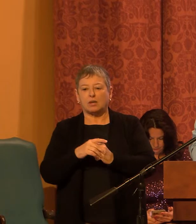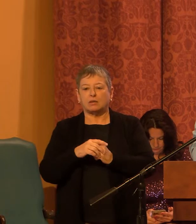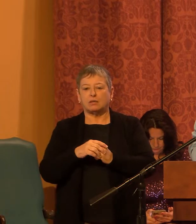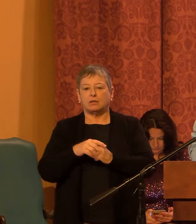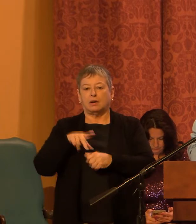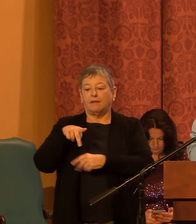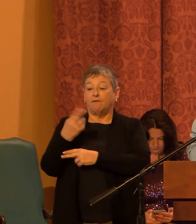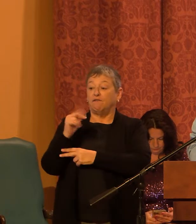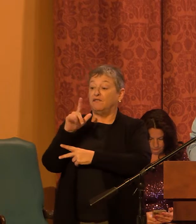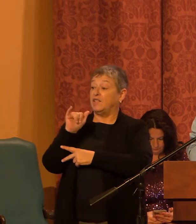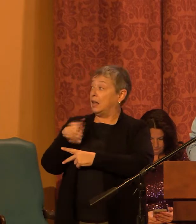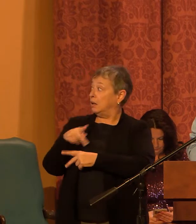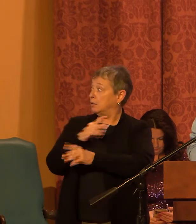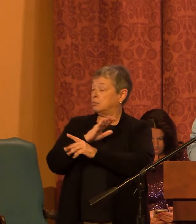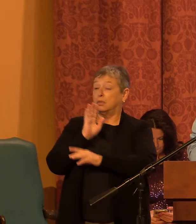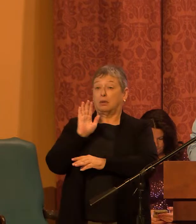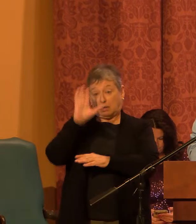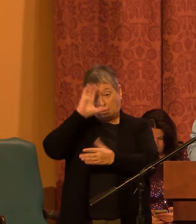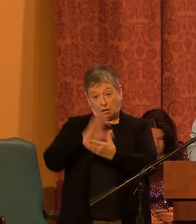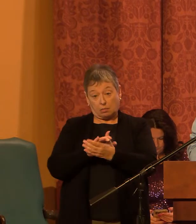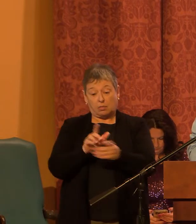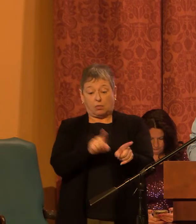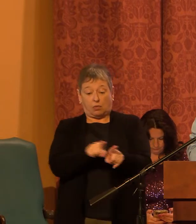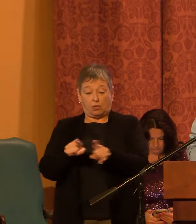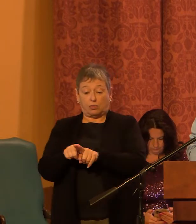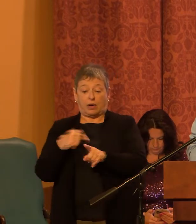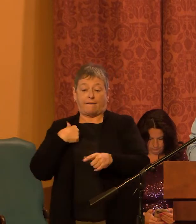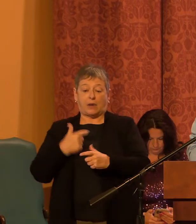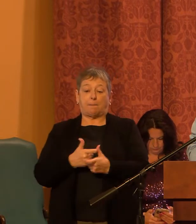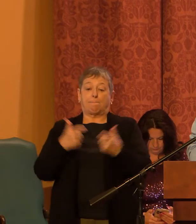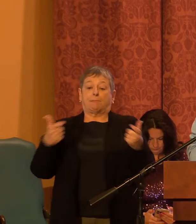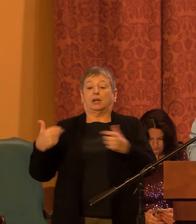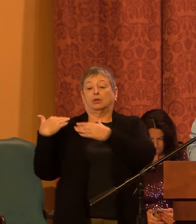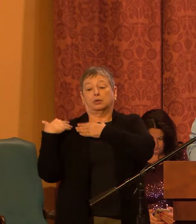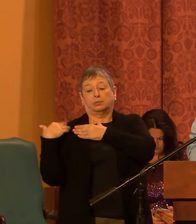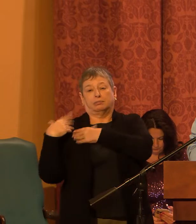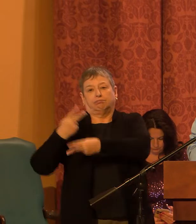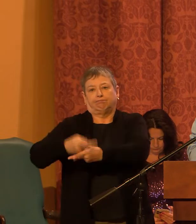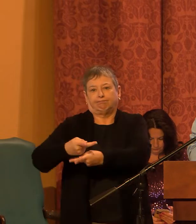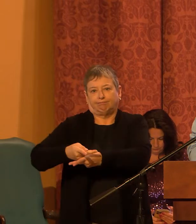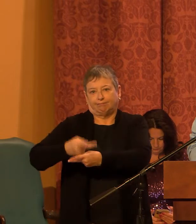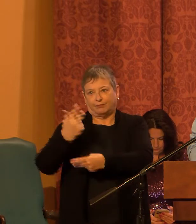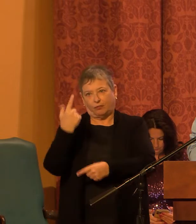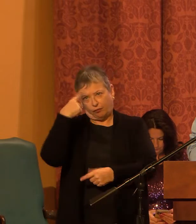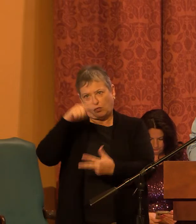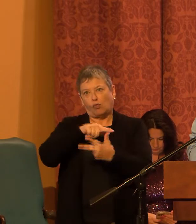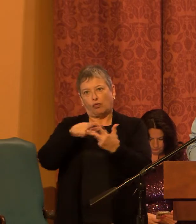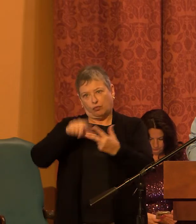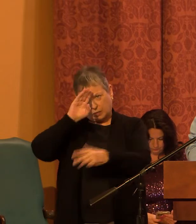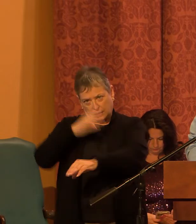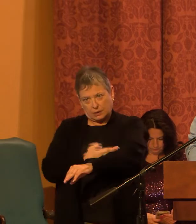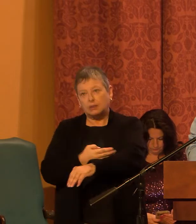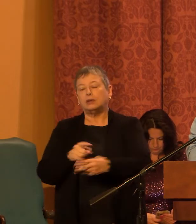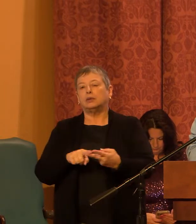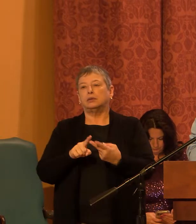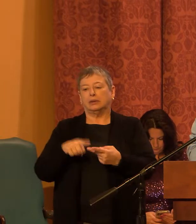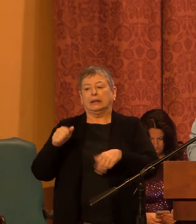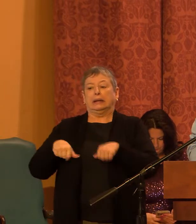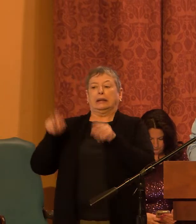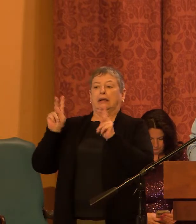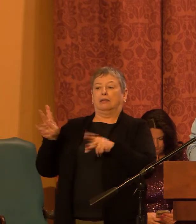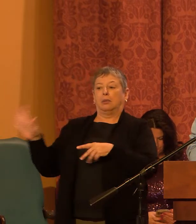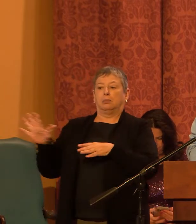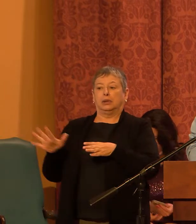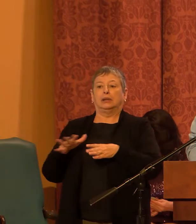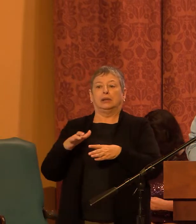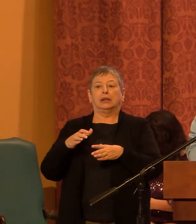Philip, Danielle's husband, also has a huge responsibility caring for their boys, so much so that he gave up a lucrative career in the